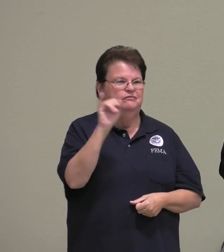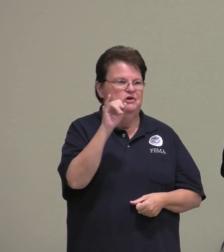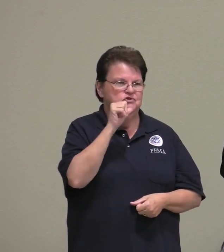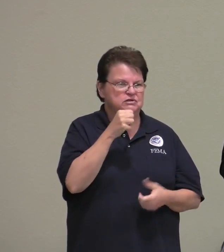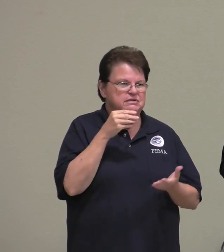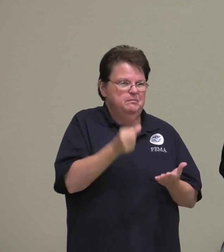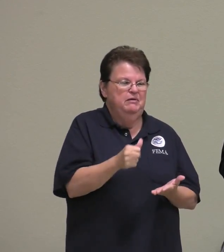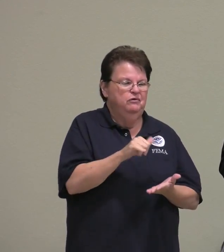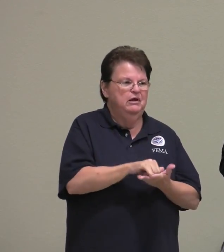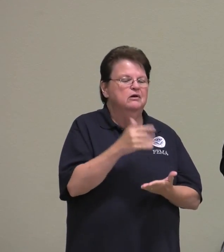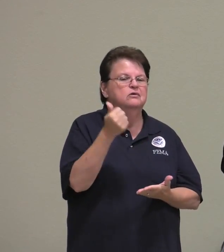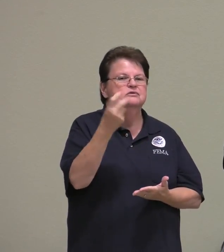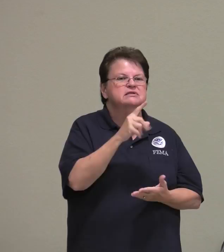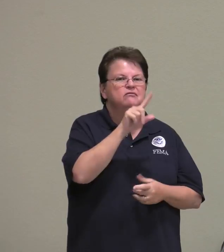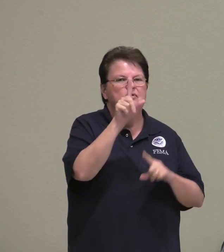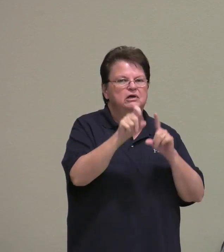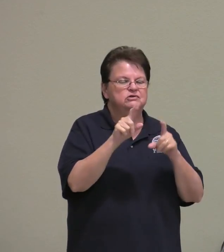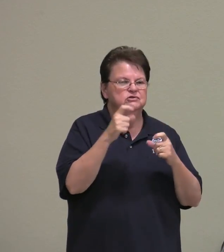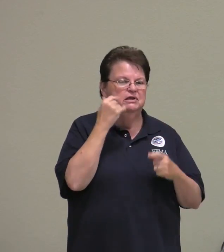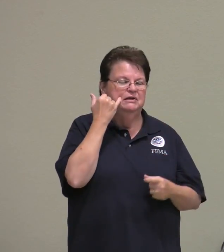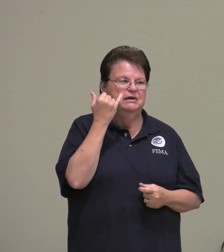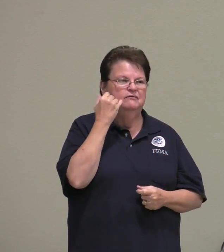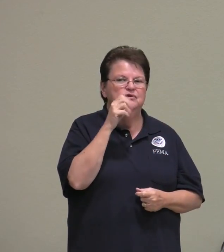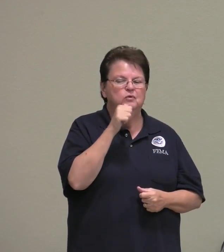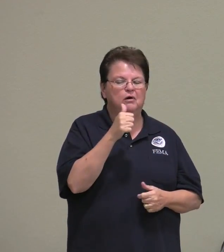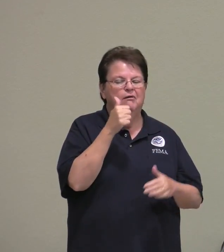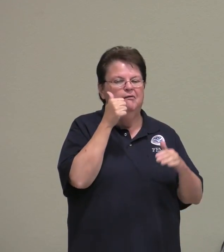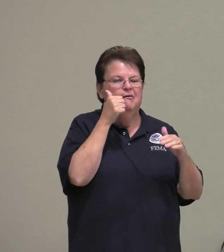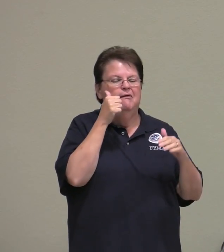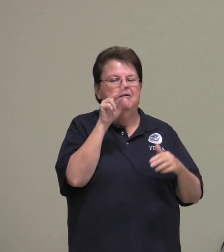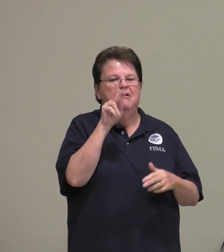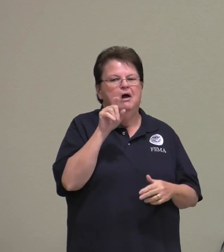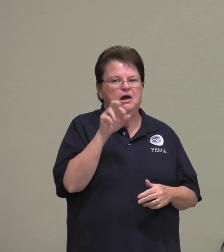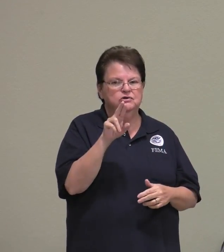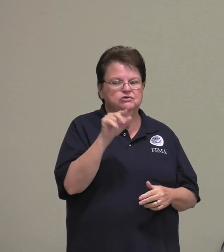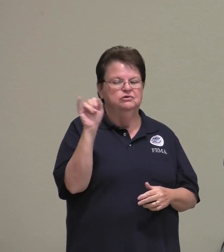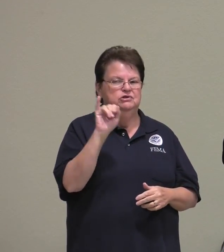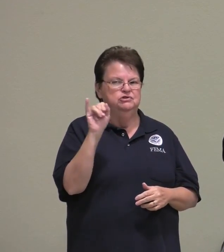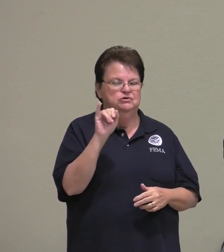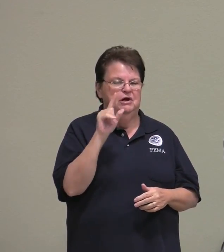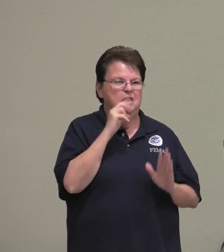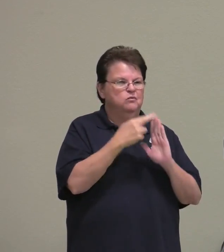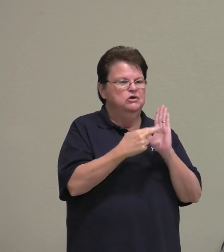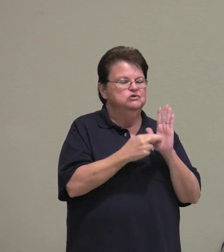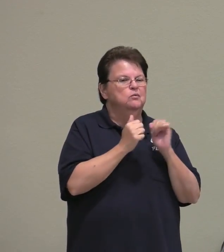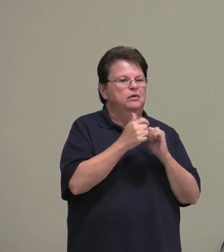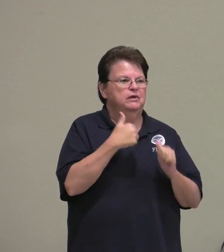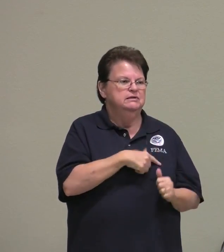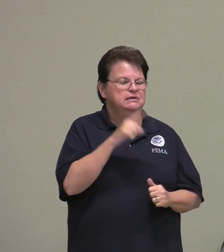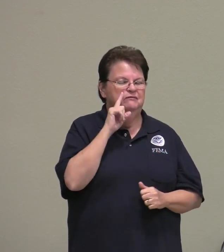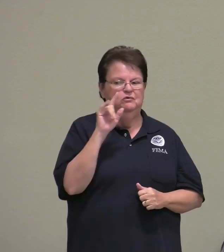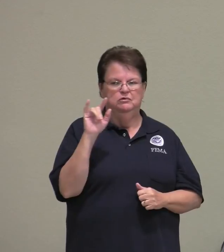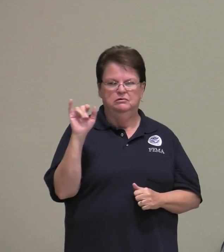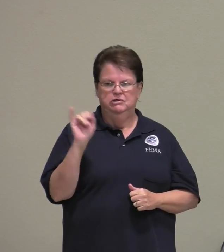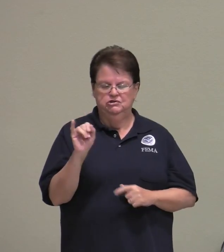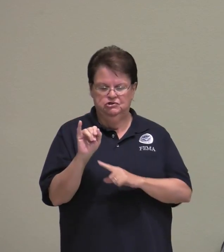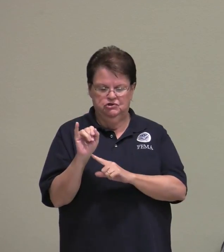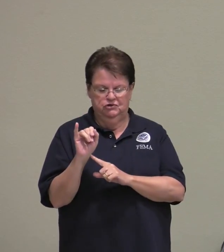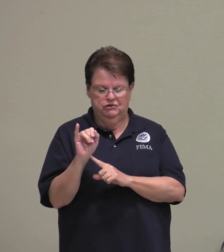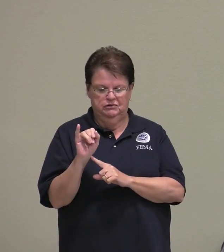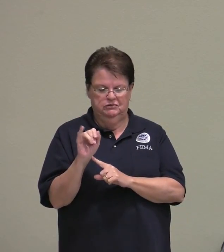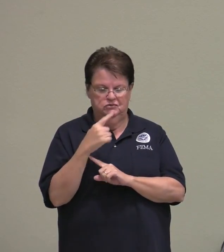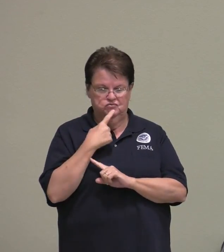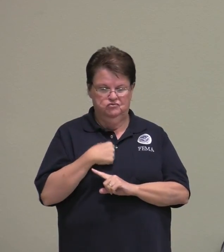several insurance questions here. If you are underinsured and you're registered with us if you were insured let me start off if you